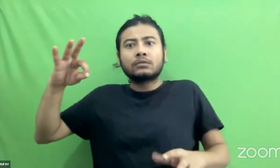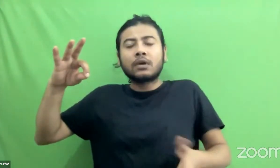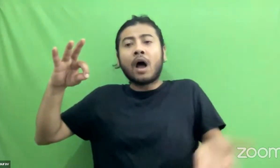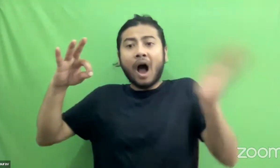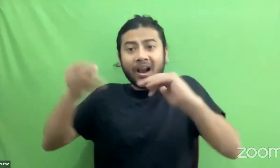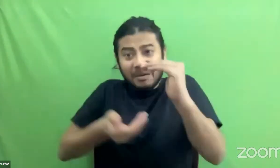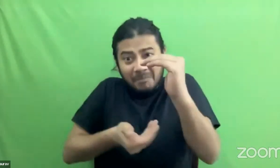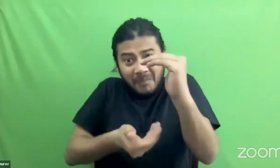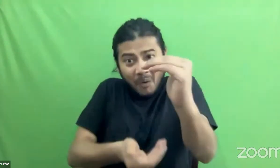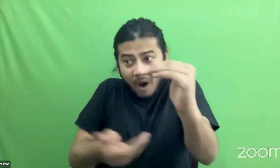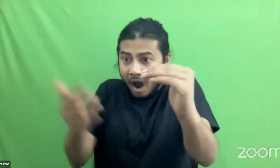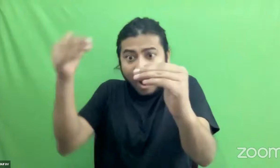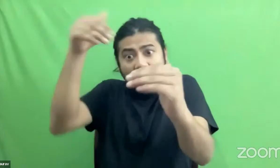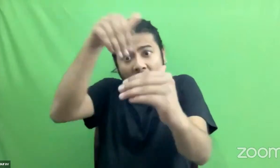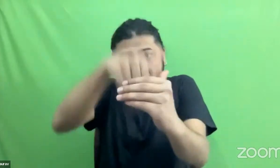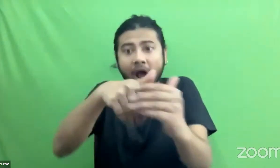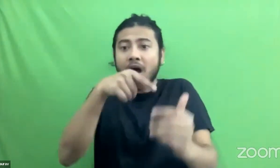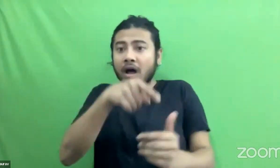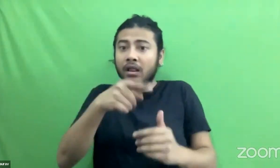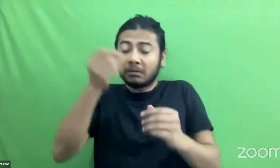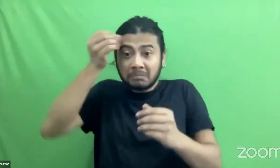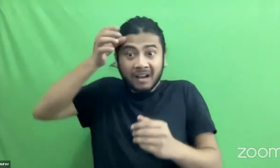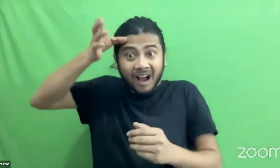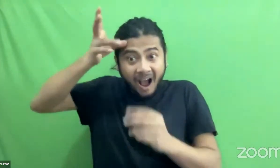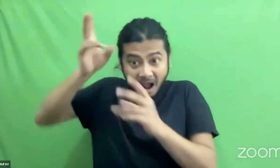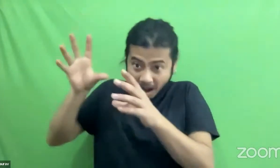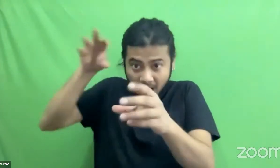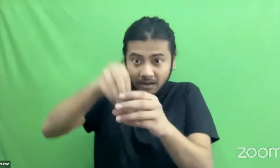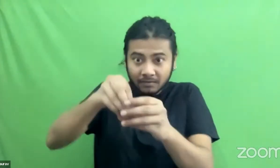we're talking about bhakti, when we're talking about Krishna consciousness,